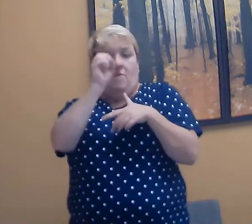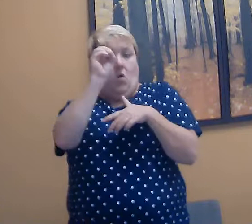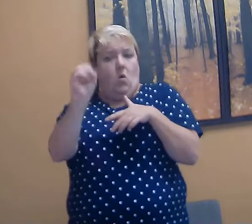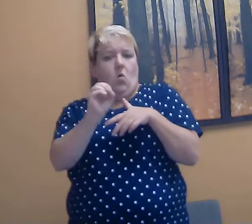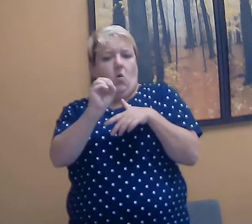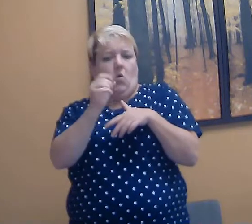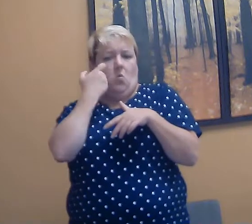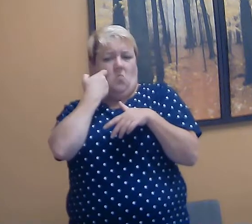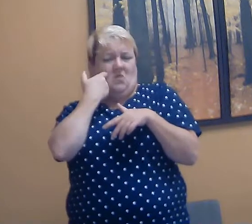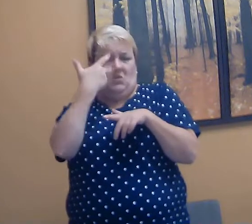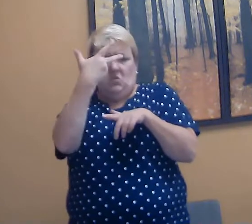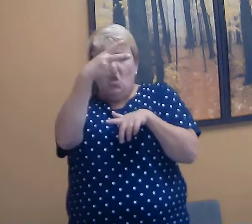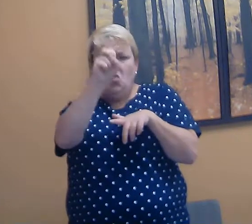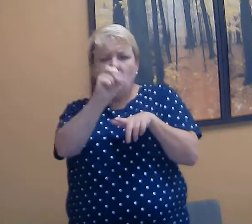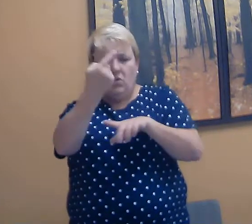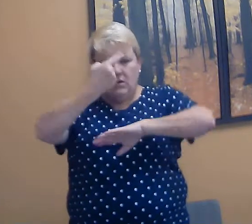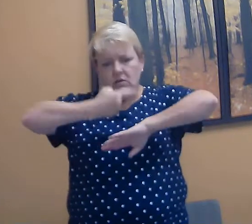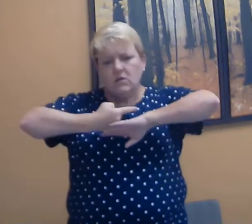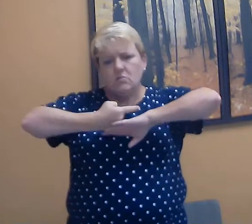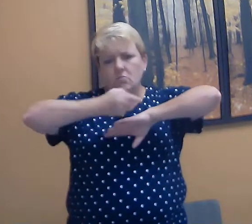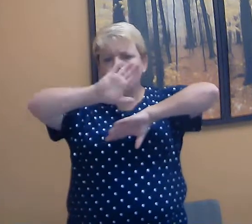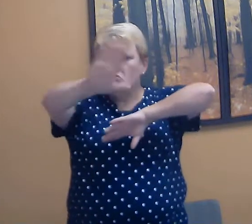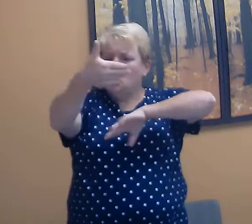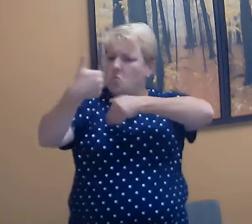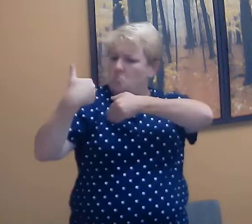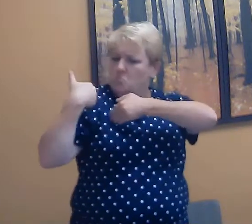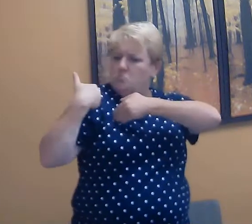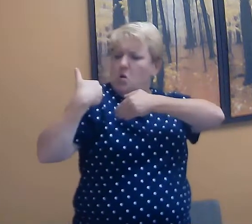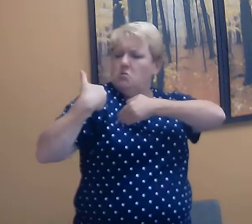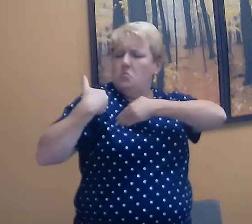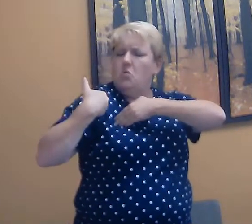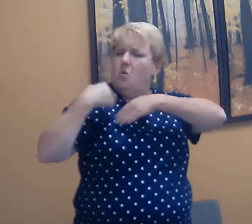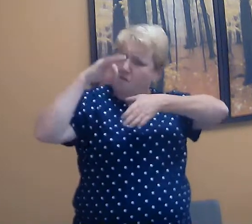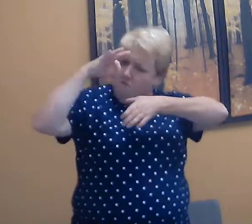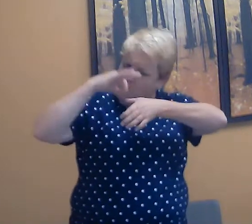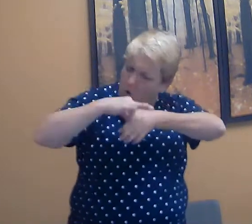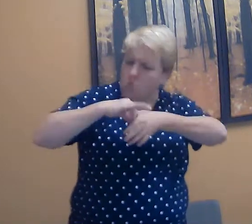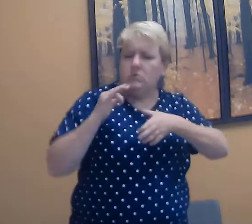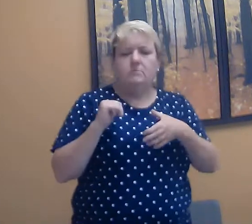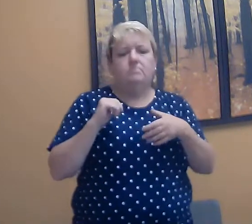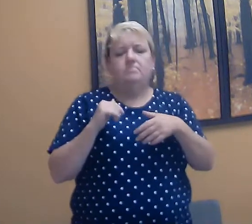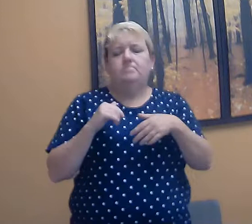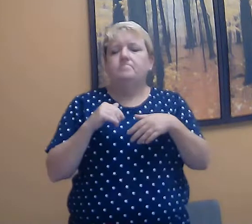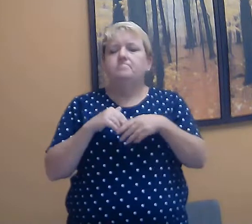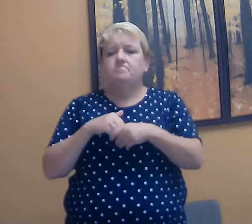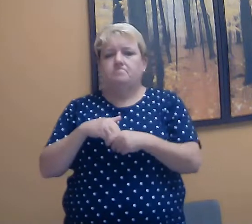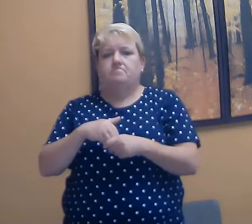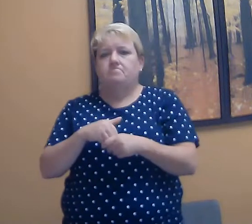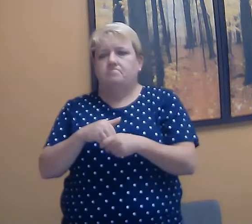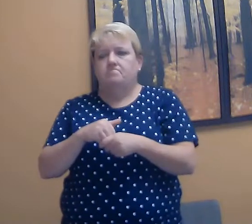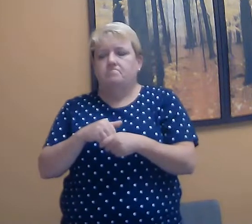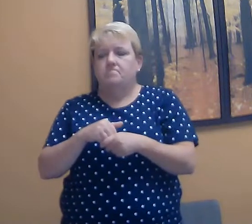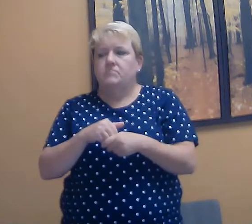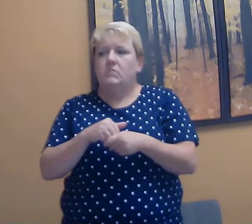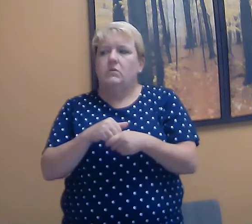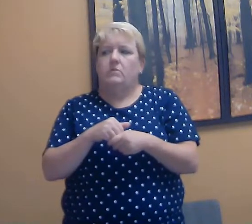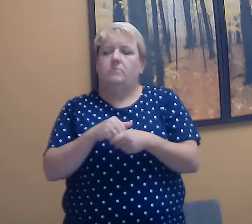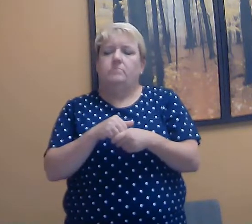days, it's your duty to register and exercise your right and responsibility to cast a ballot and vote for the elected candidates